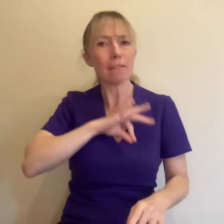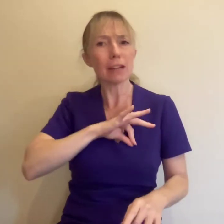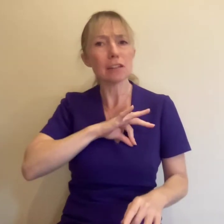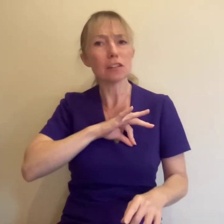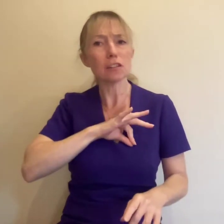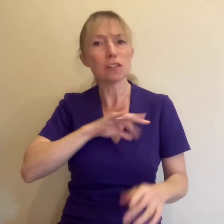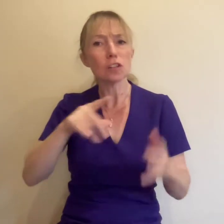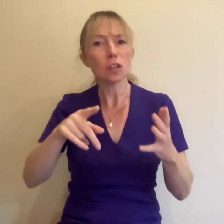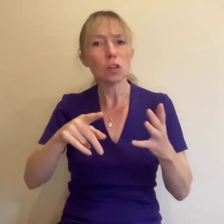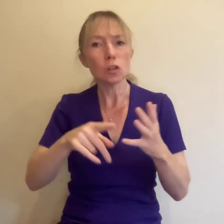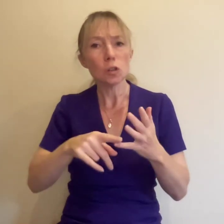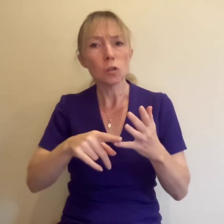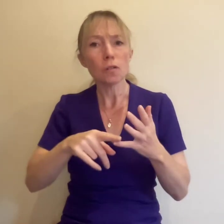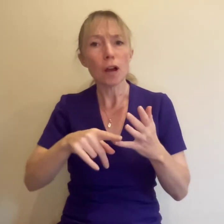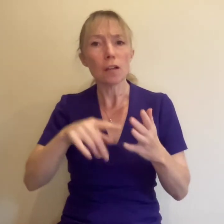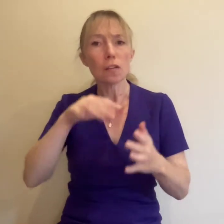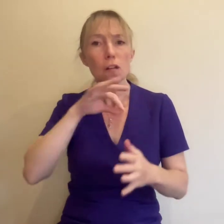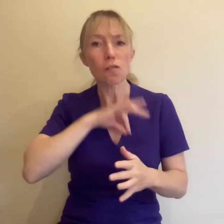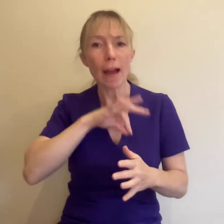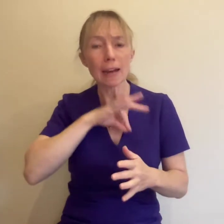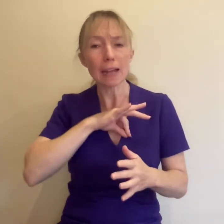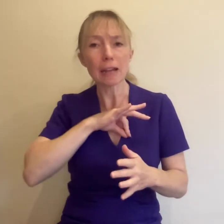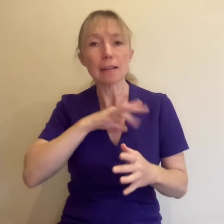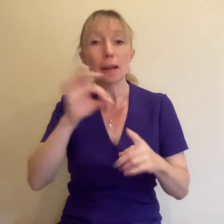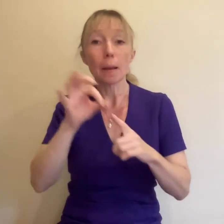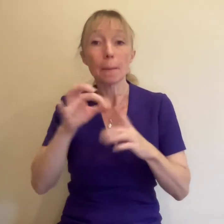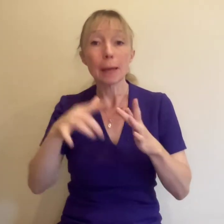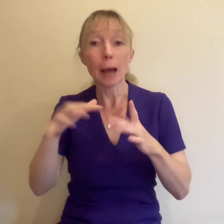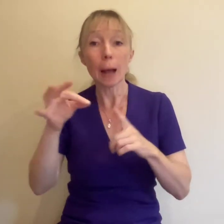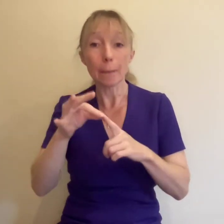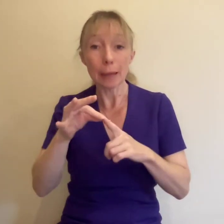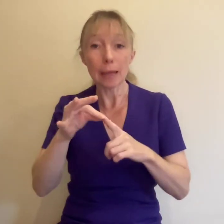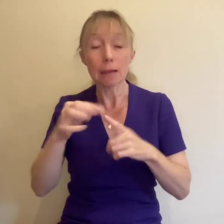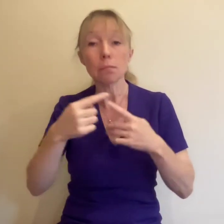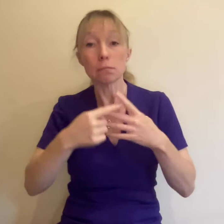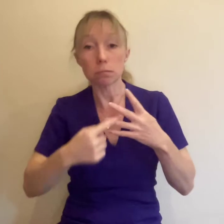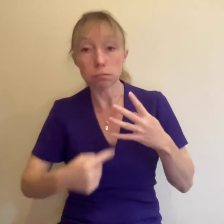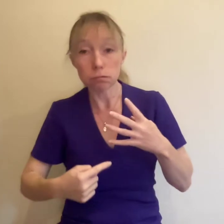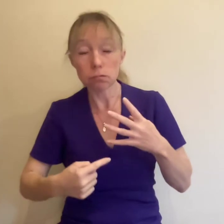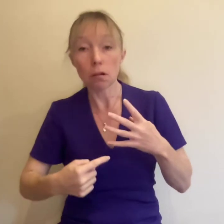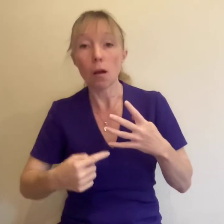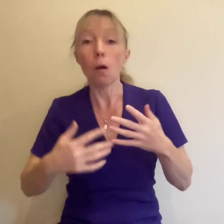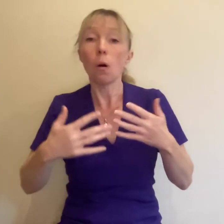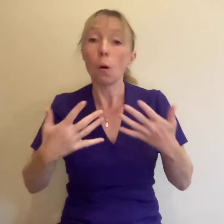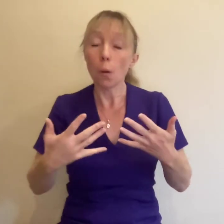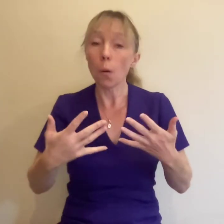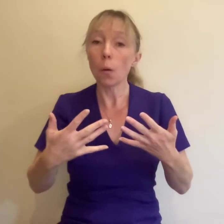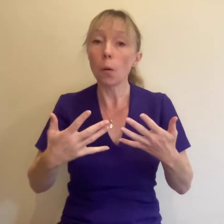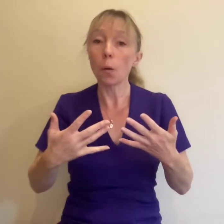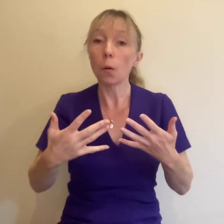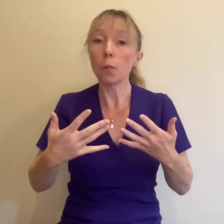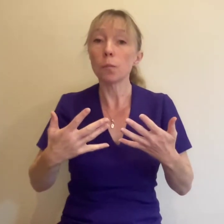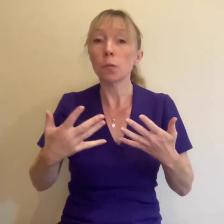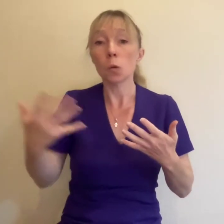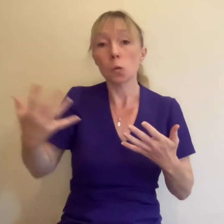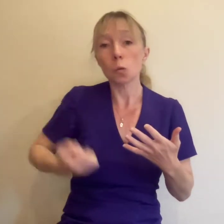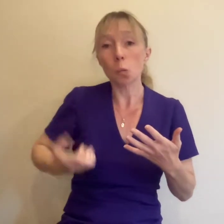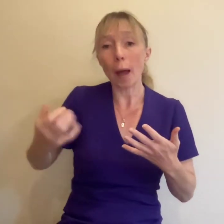credits, PIP, etc., or whose income is paid at or below the London living wage